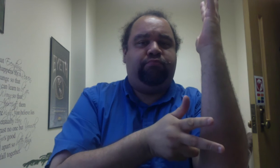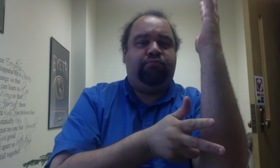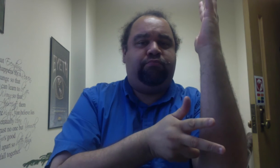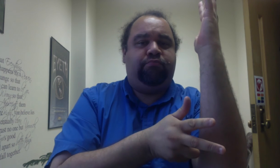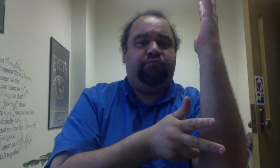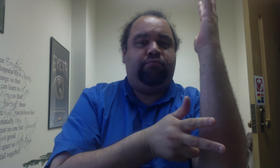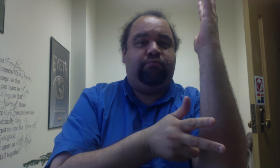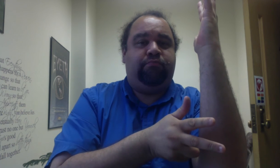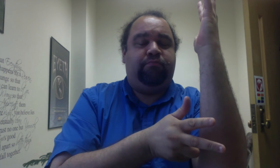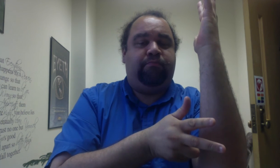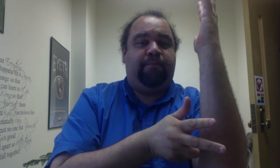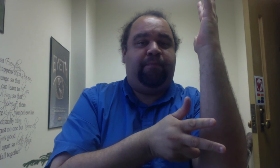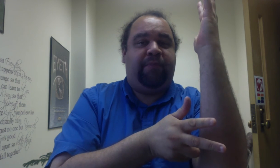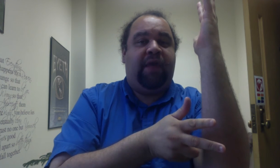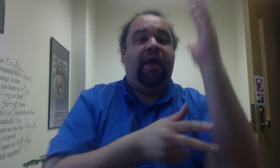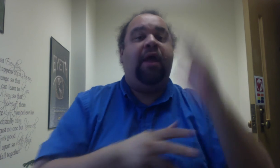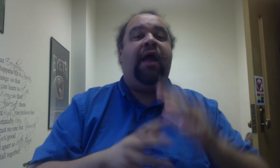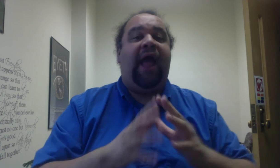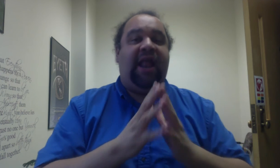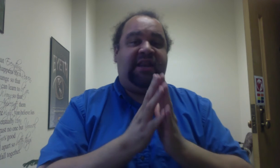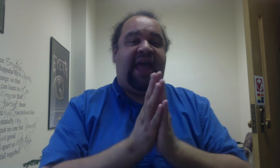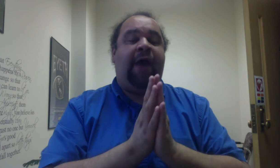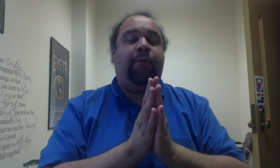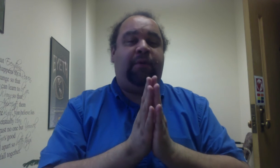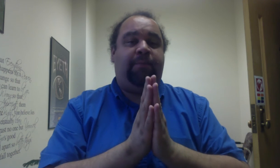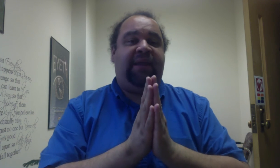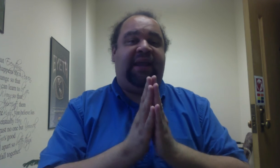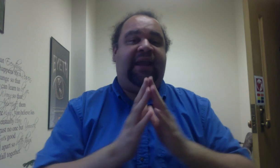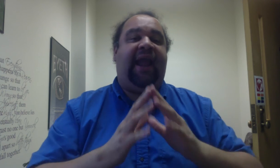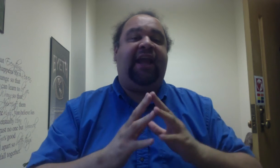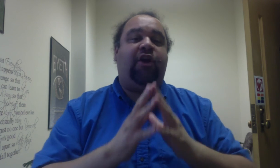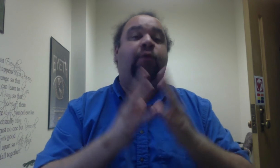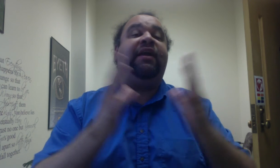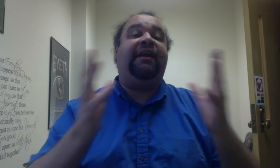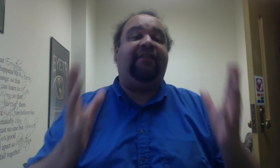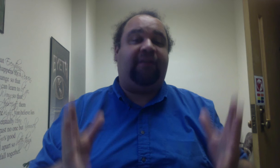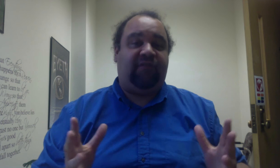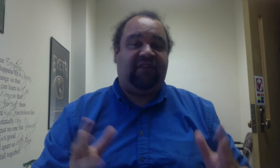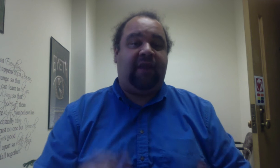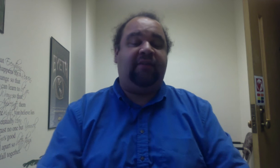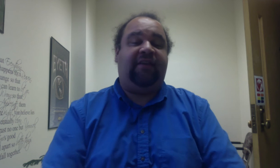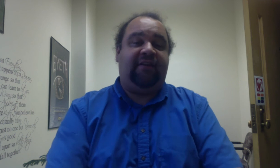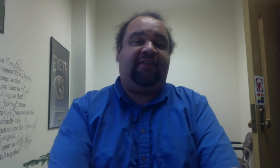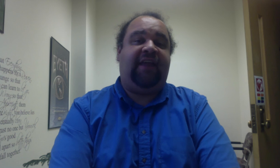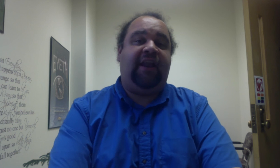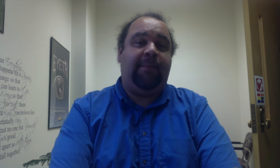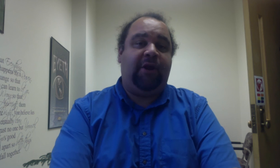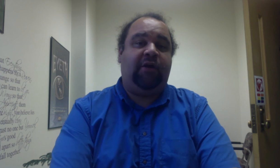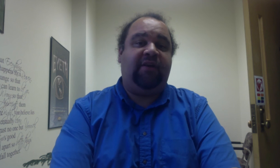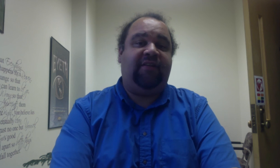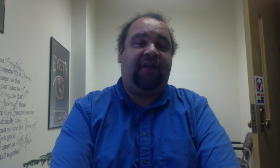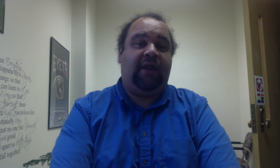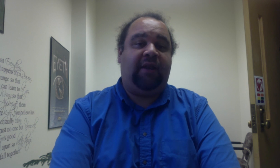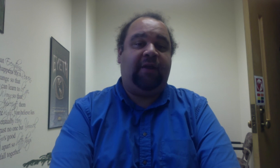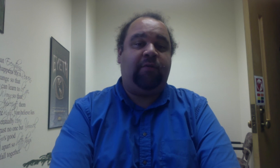And that would be a cohesive sentence in American Sign Language.